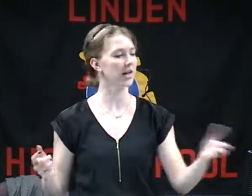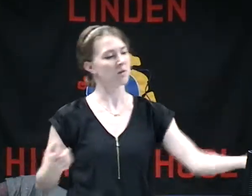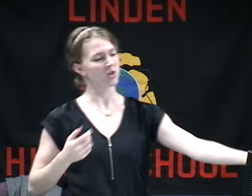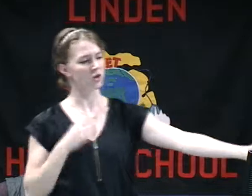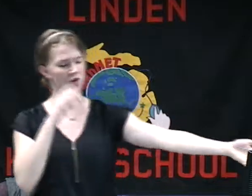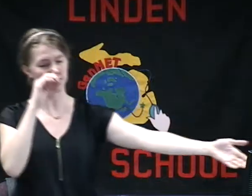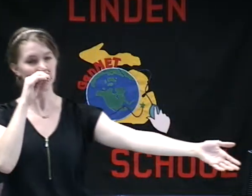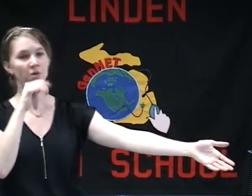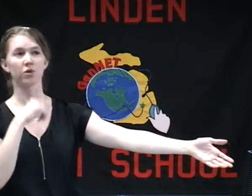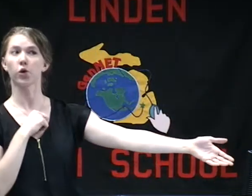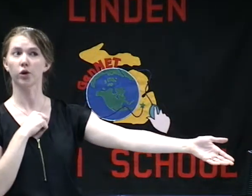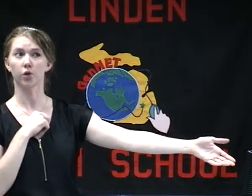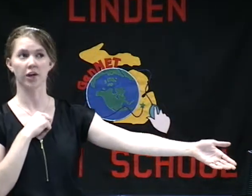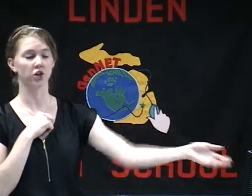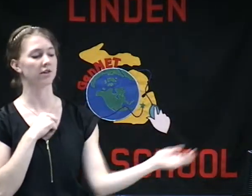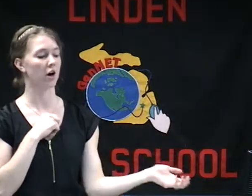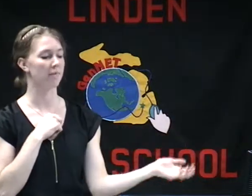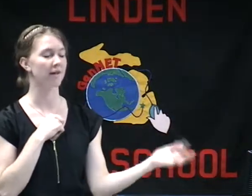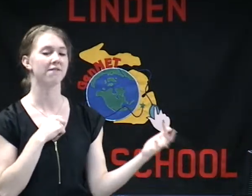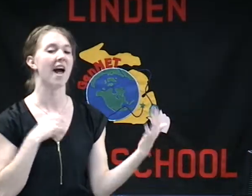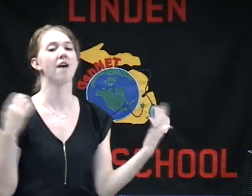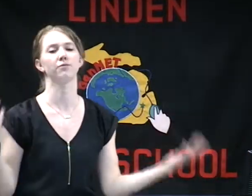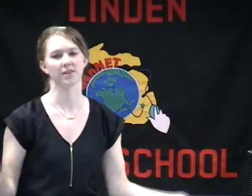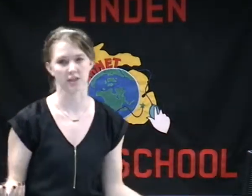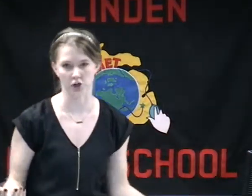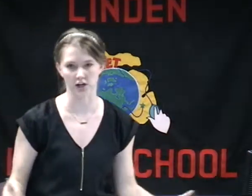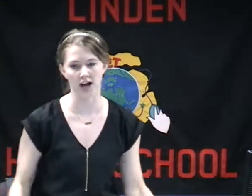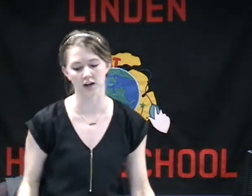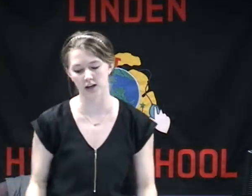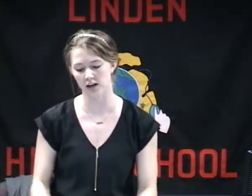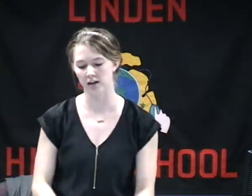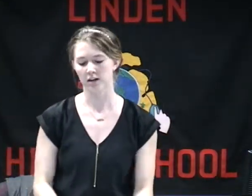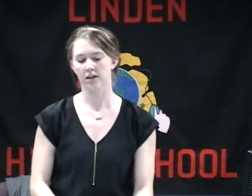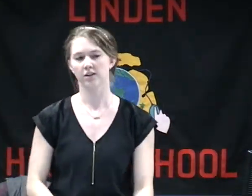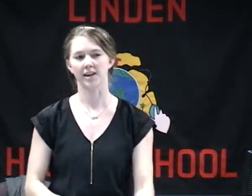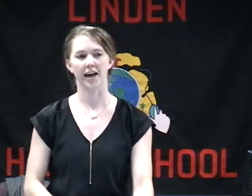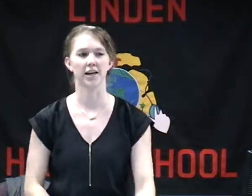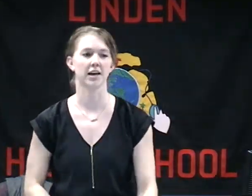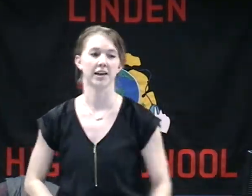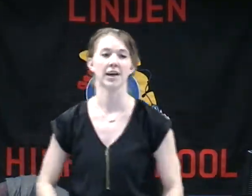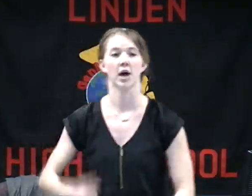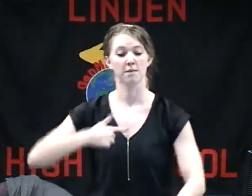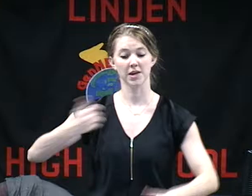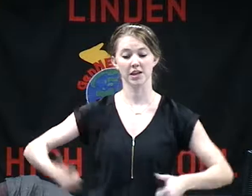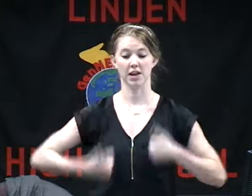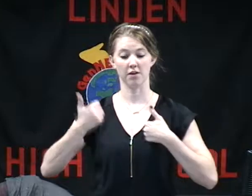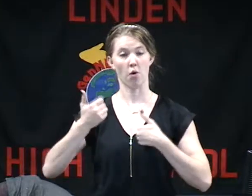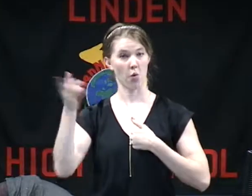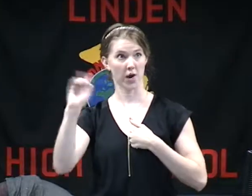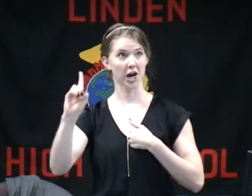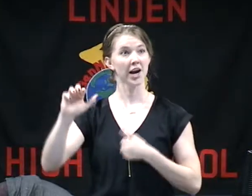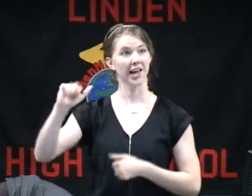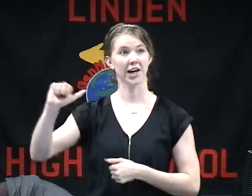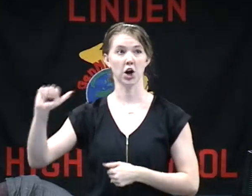it. Usually, rhetorical questions are meant for emphasis. You're not gonna sign it like, me live where? Ann